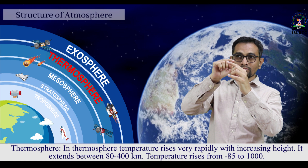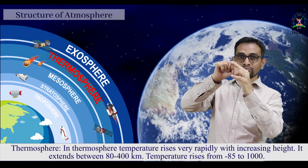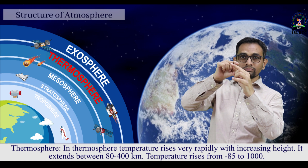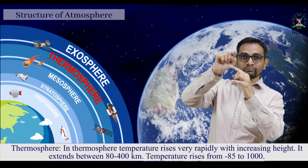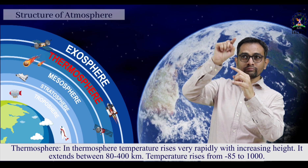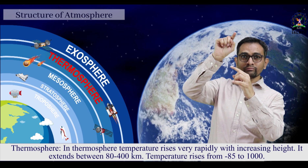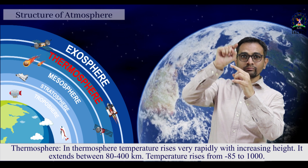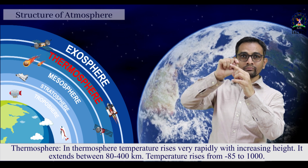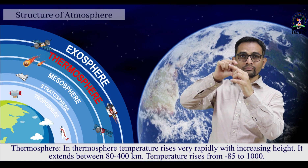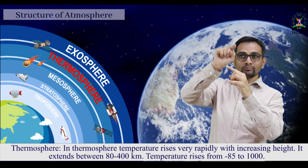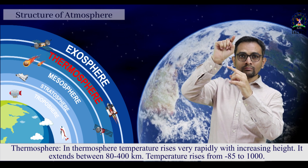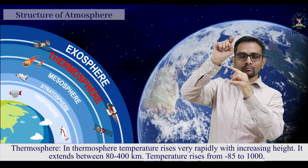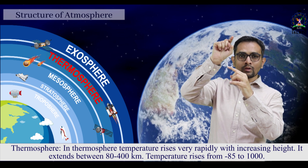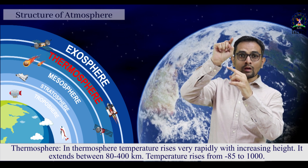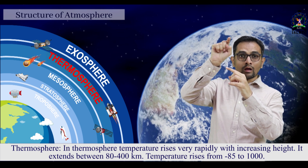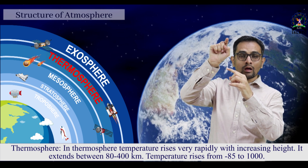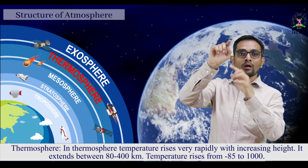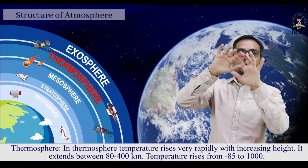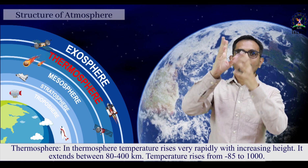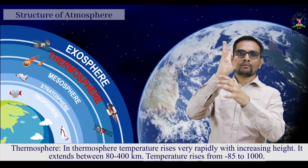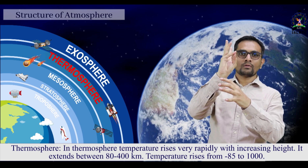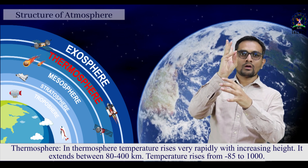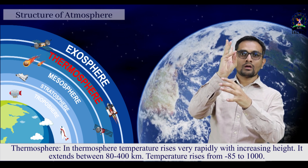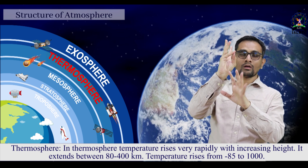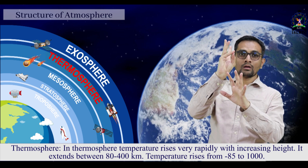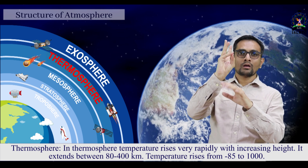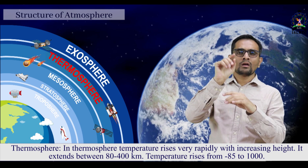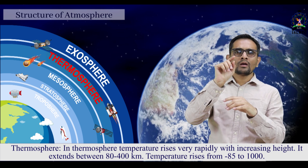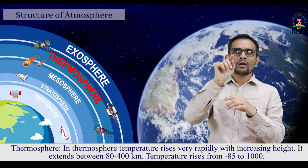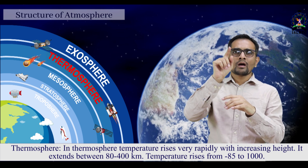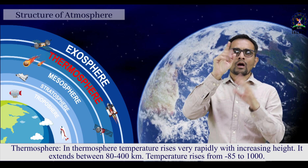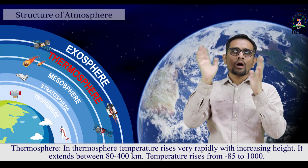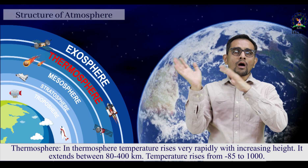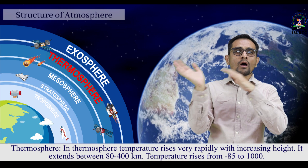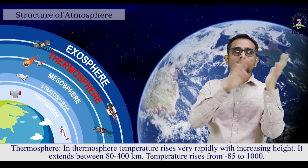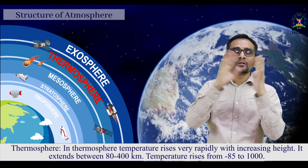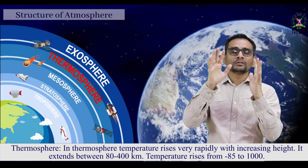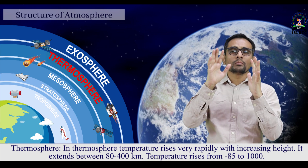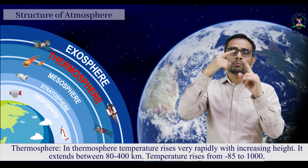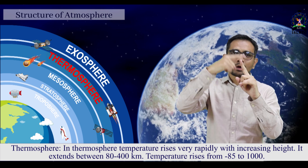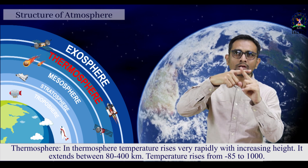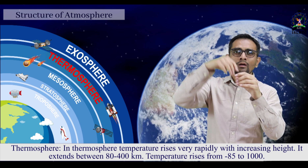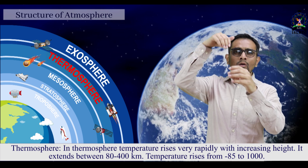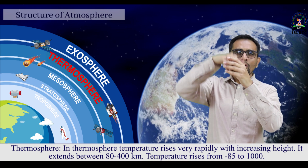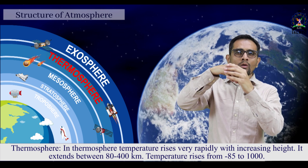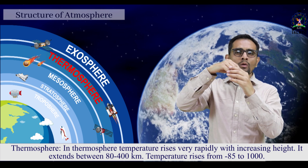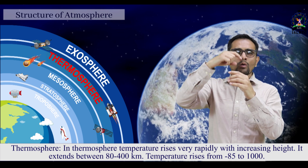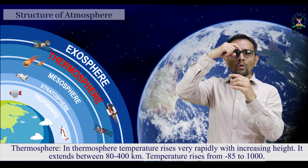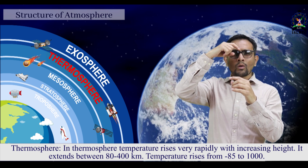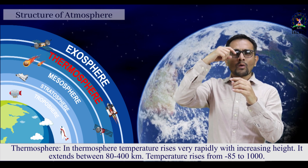height, it extends between 80 to 400 kilometers. Temperature rises from minus